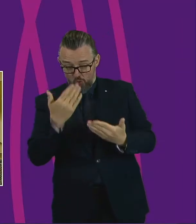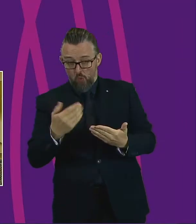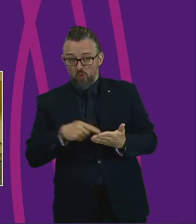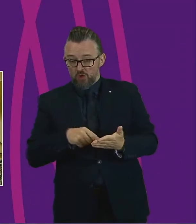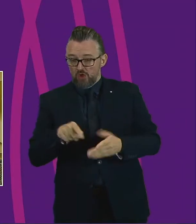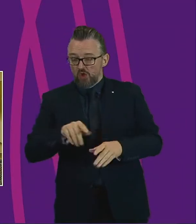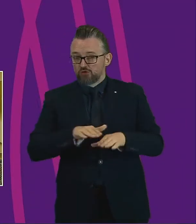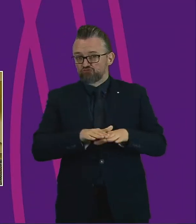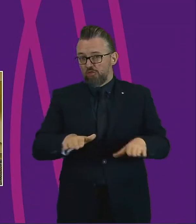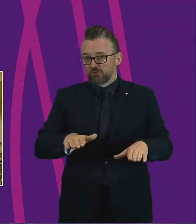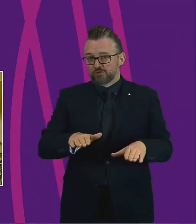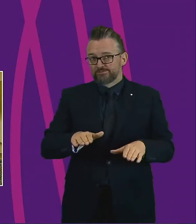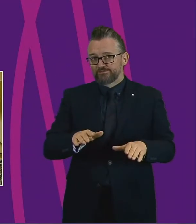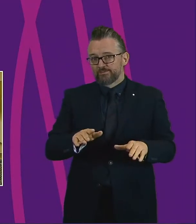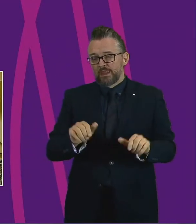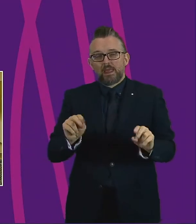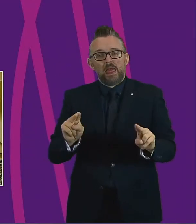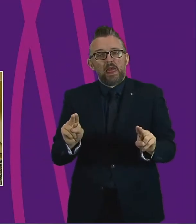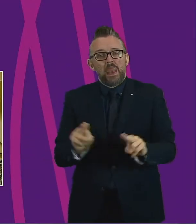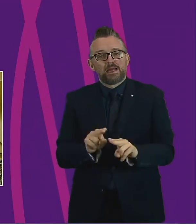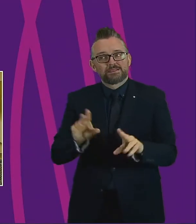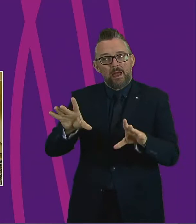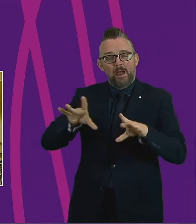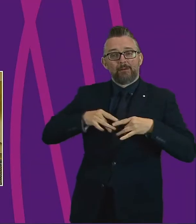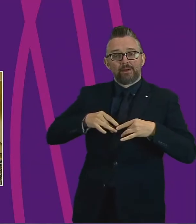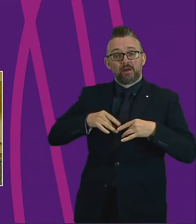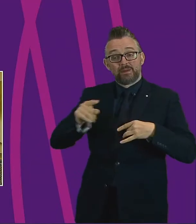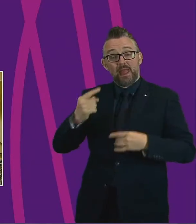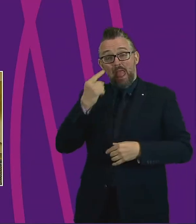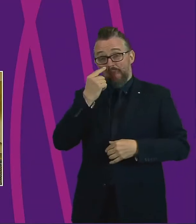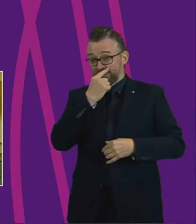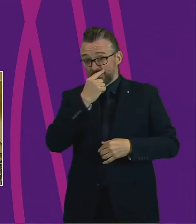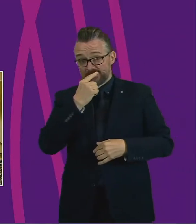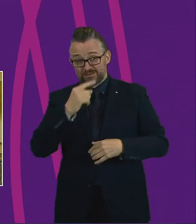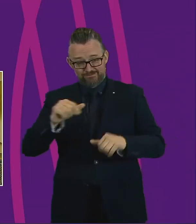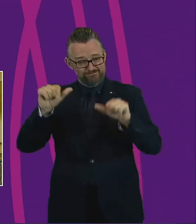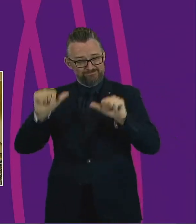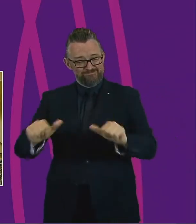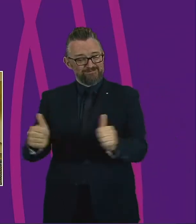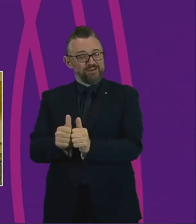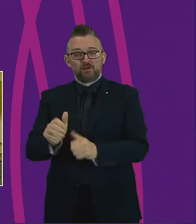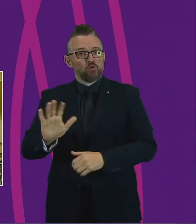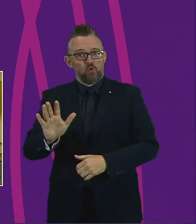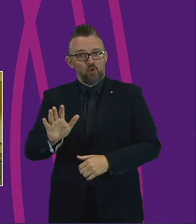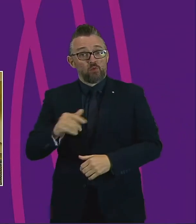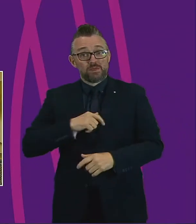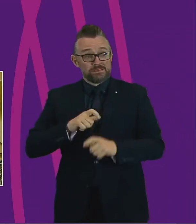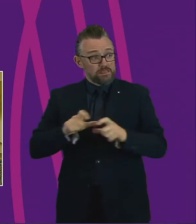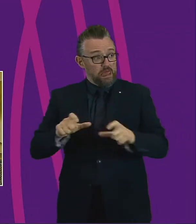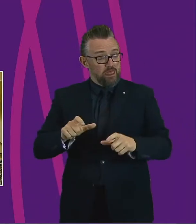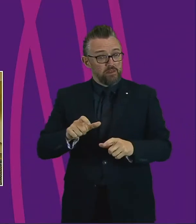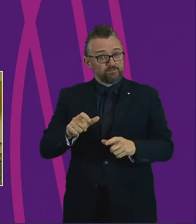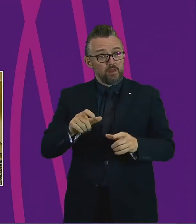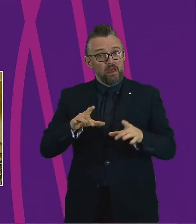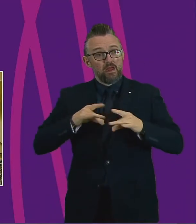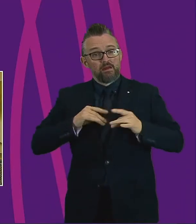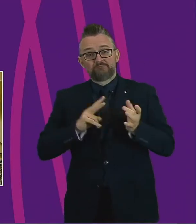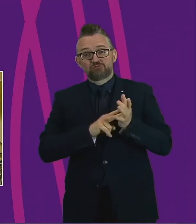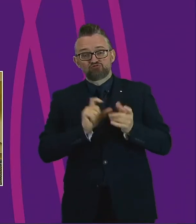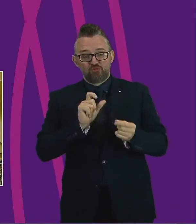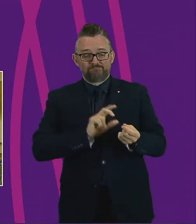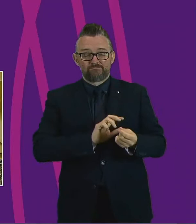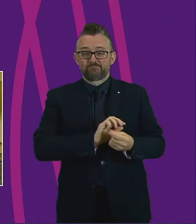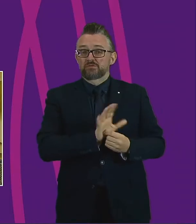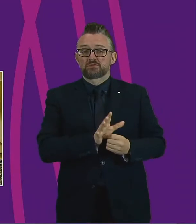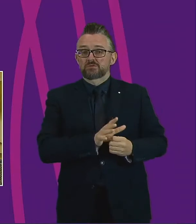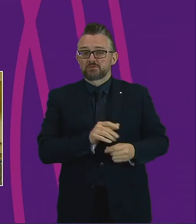may be less susceptible to this virus, but that evidence is not conclusive. This is a virus that we still know far too little about because